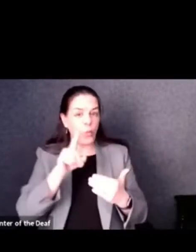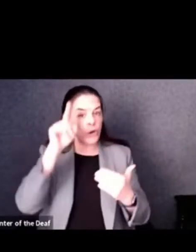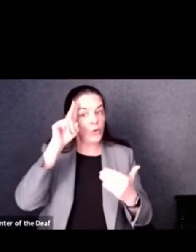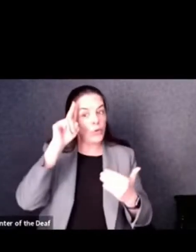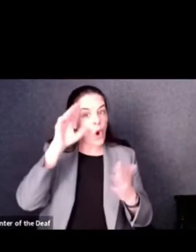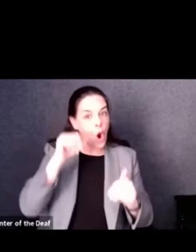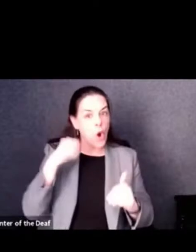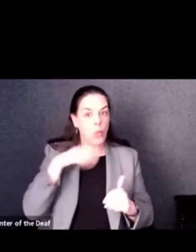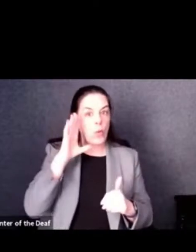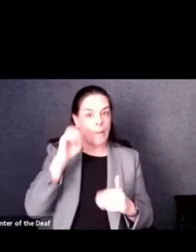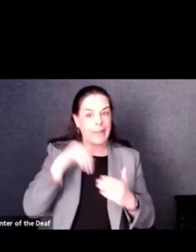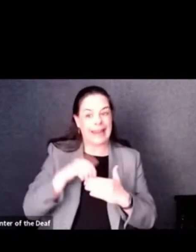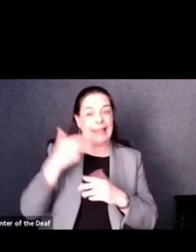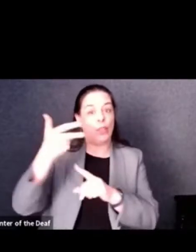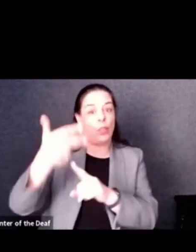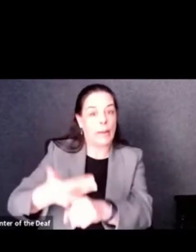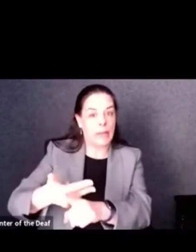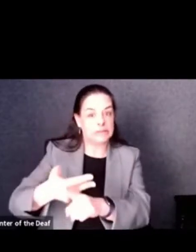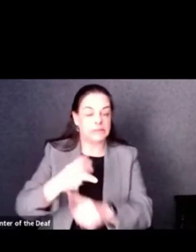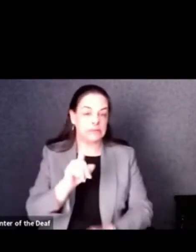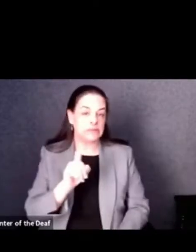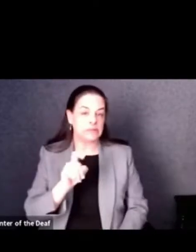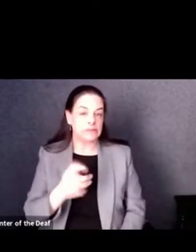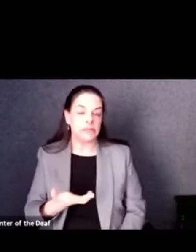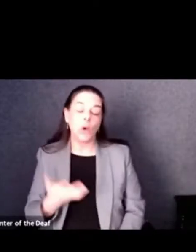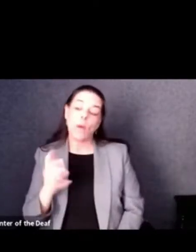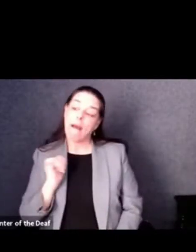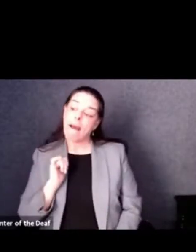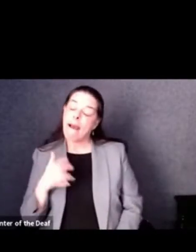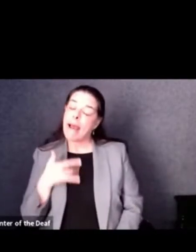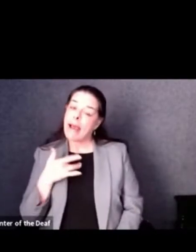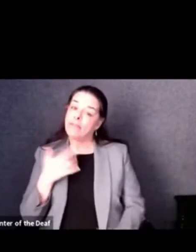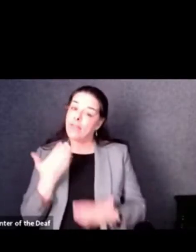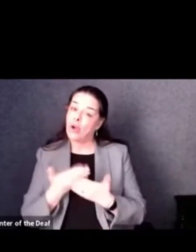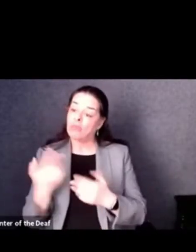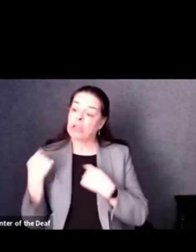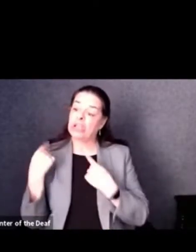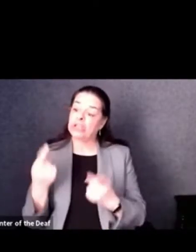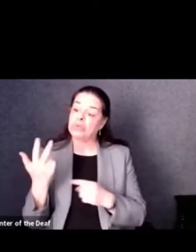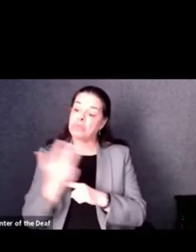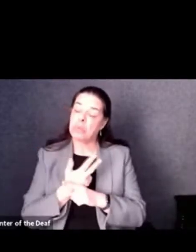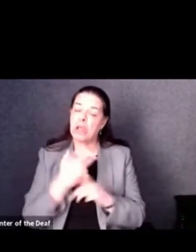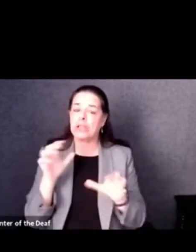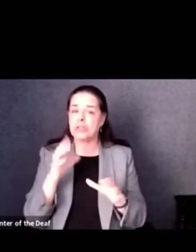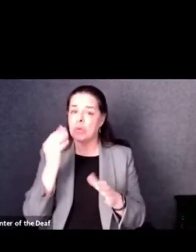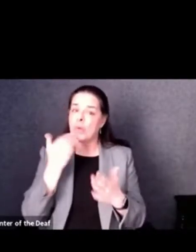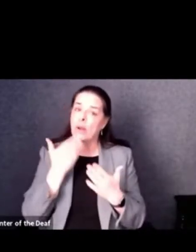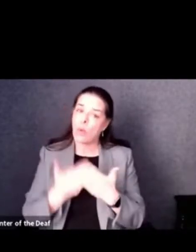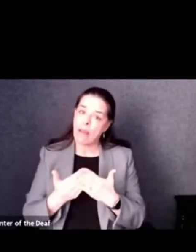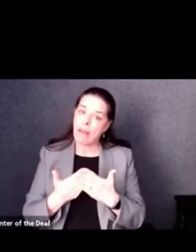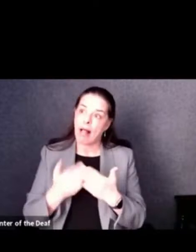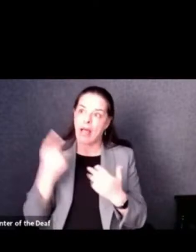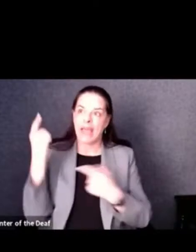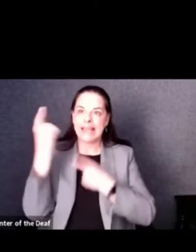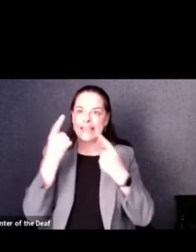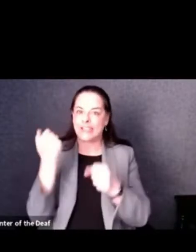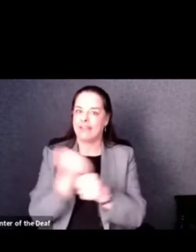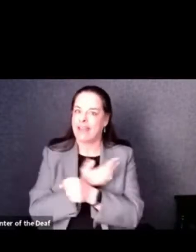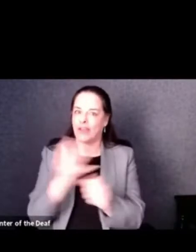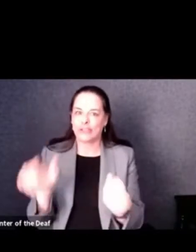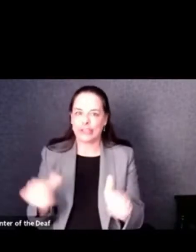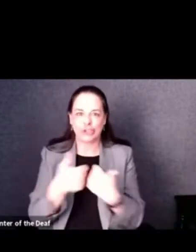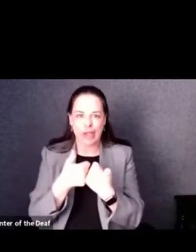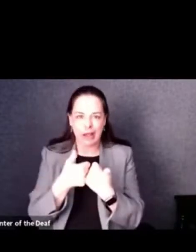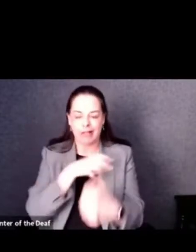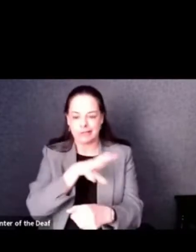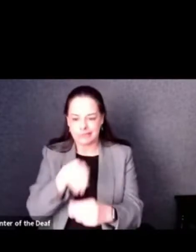months' time? So I think things have gone pretty well, considering all the logistical challenges that